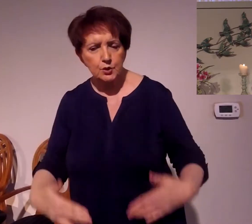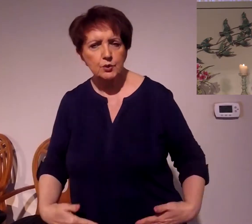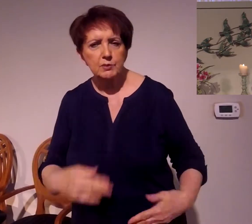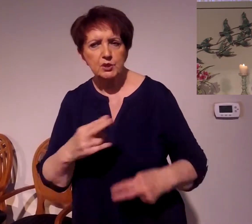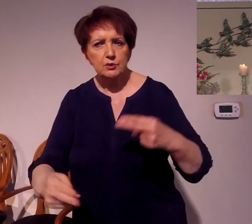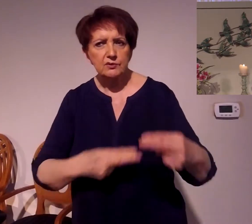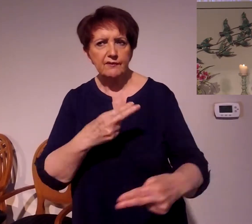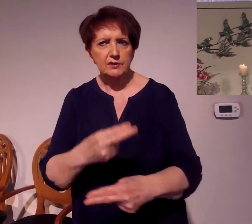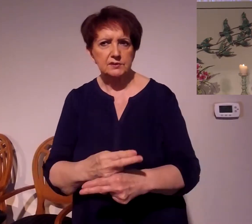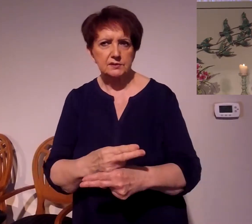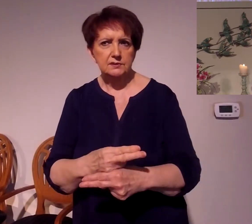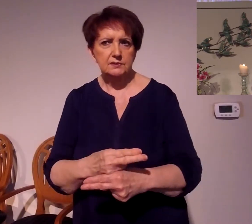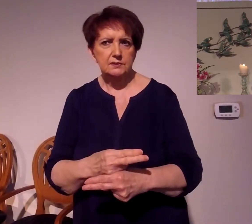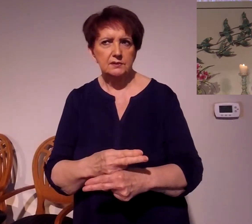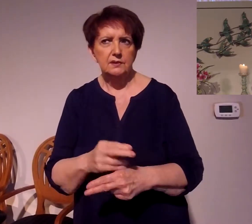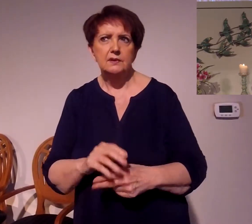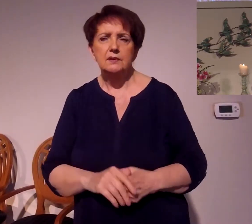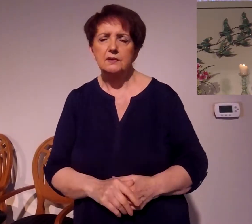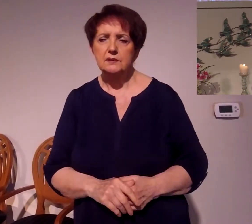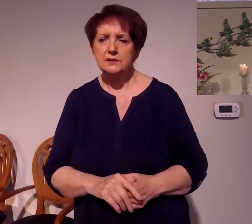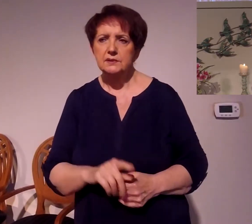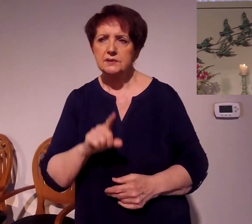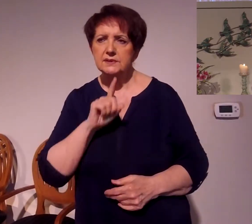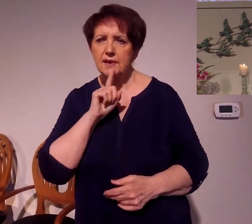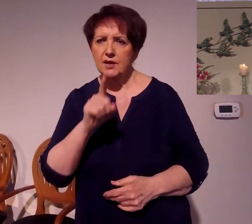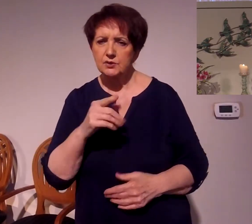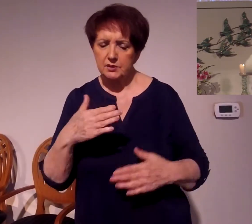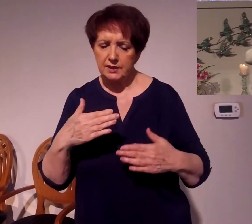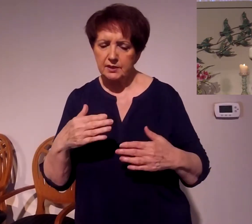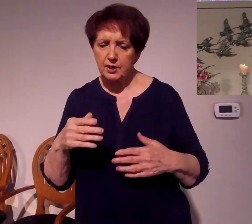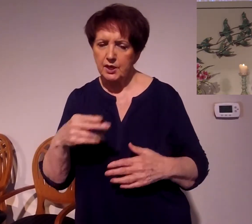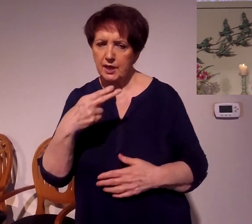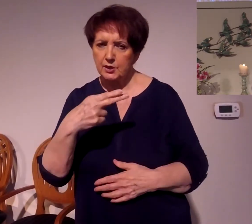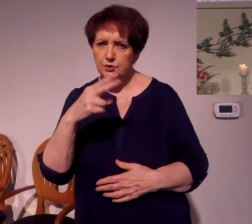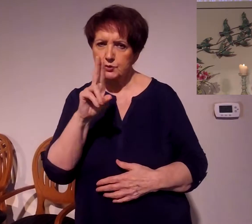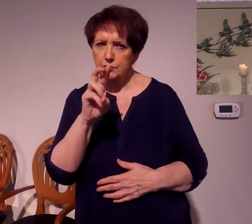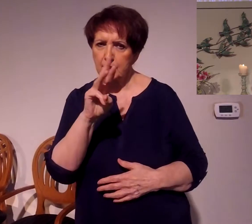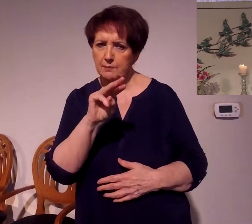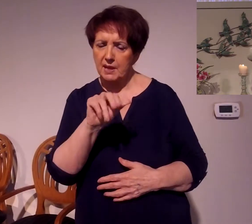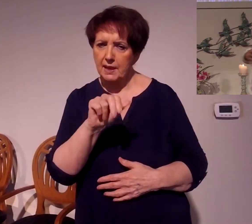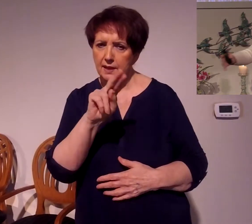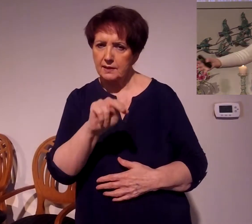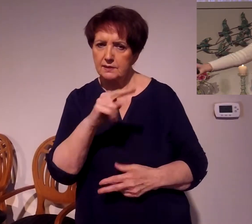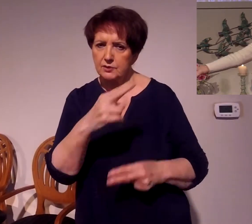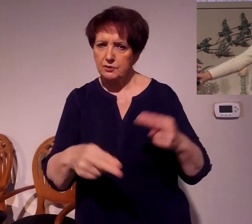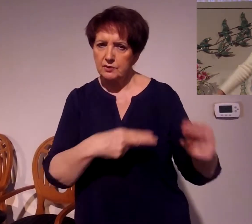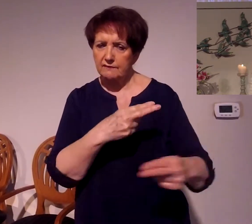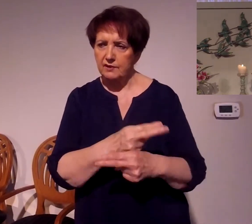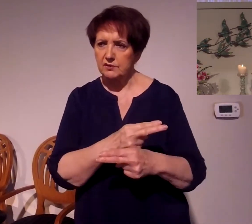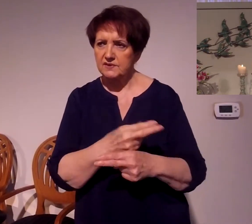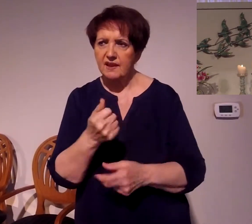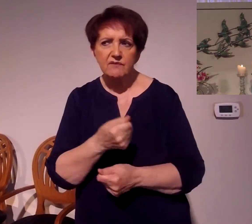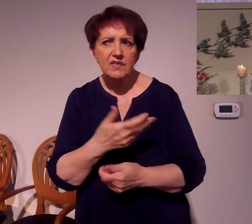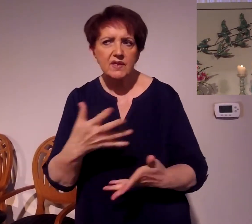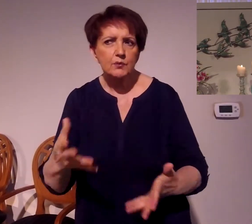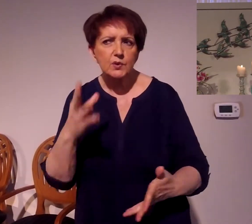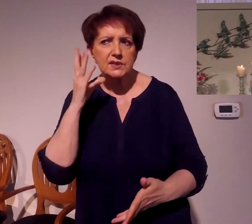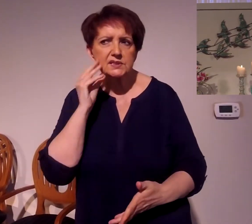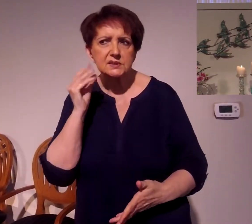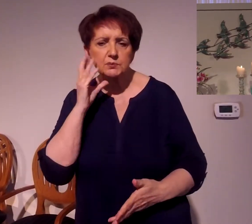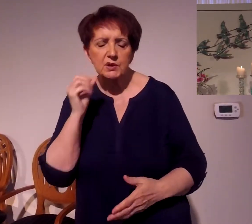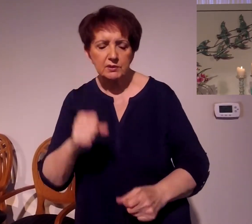It's actually a human universe because All of this we experience